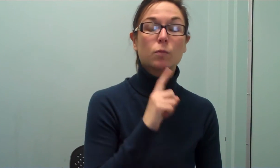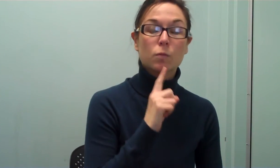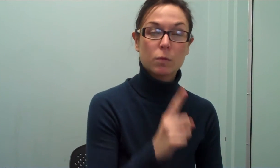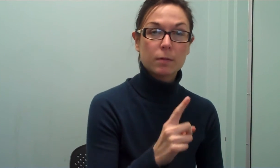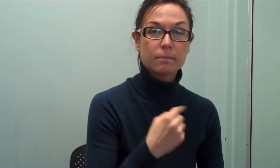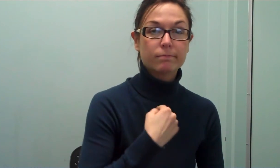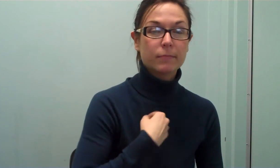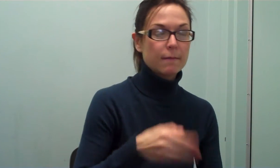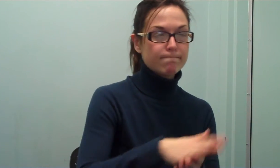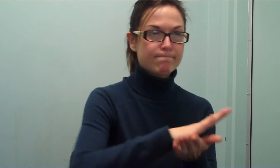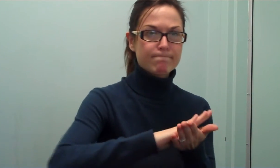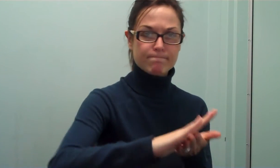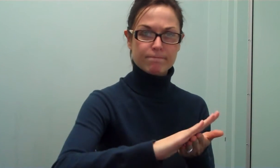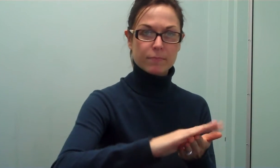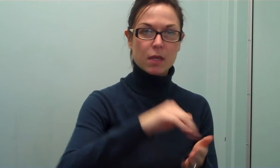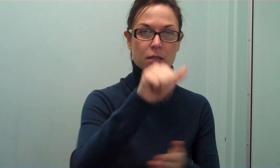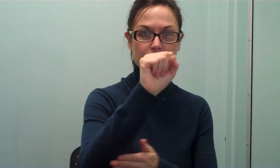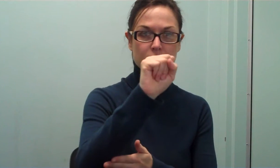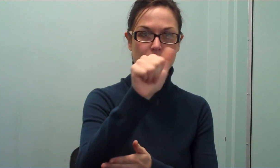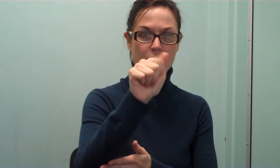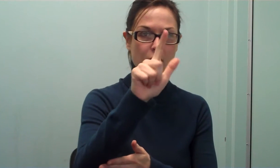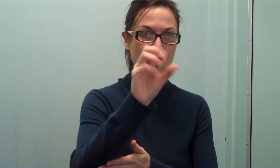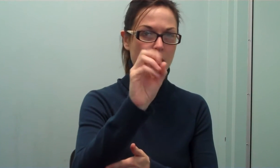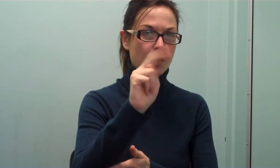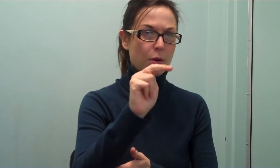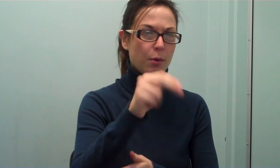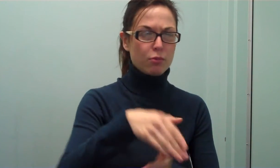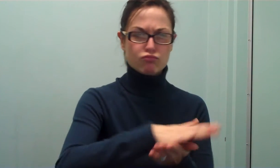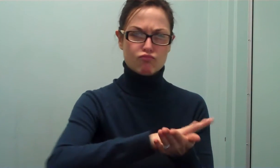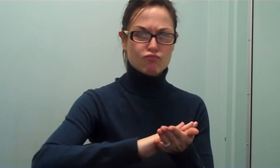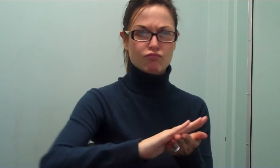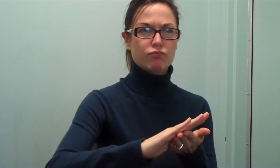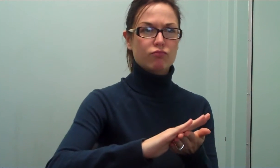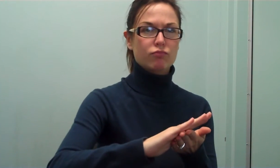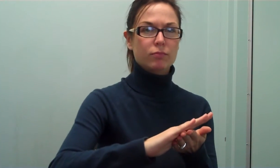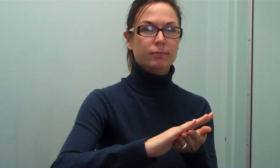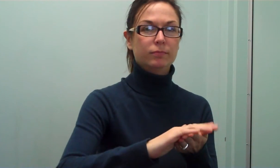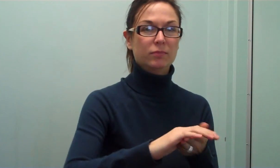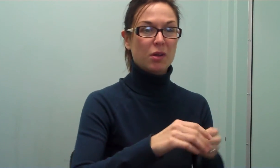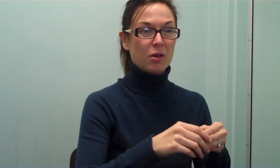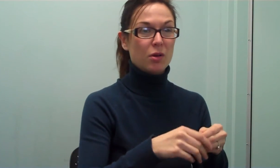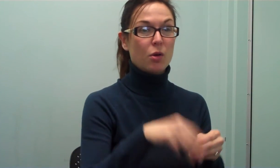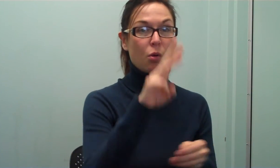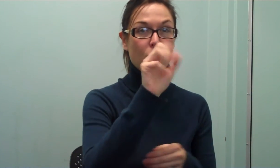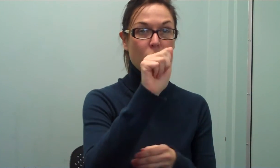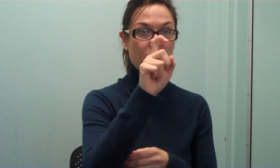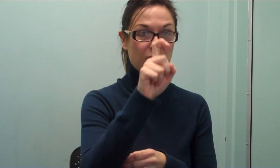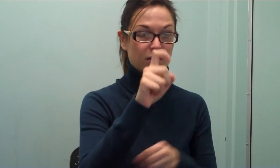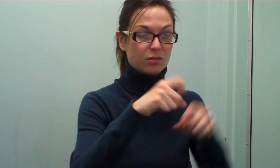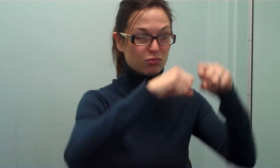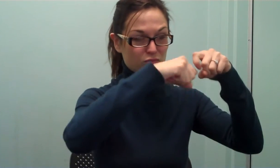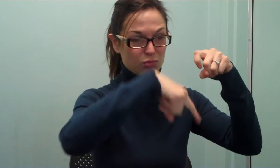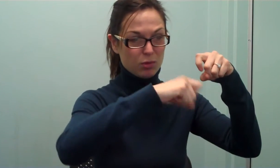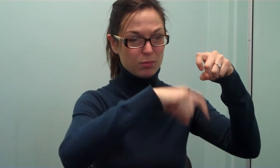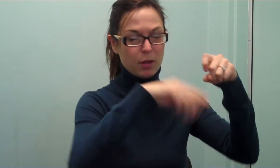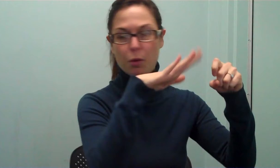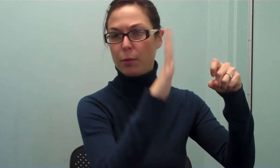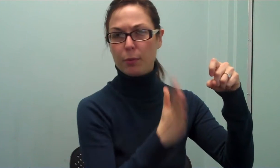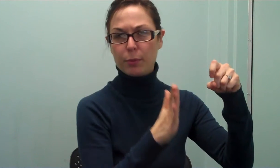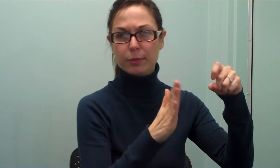my salon is immaculate, and I make sure that nothing drips. I always lay plastic down on carpets and that type of thing. I'm